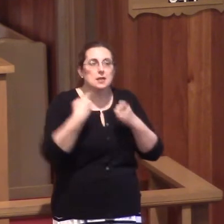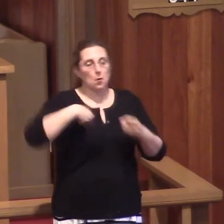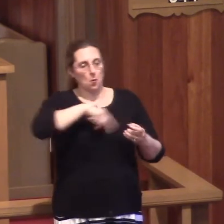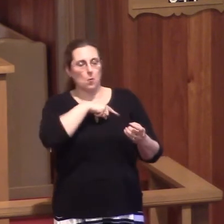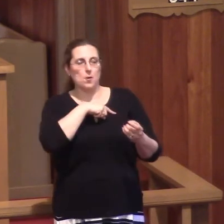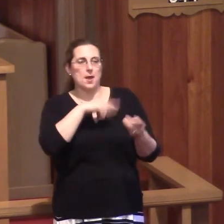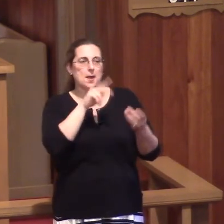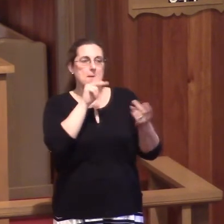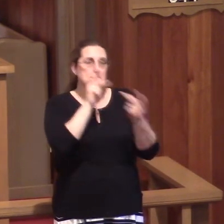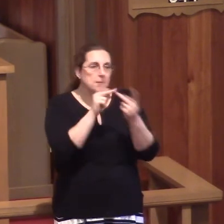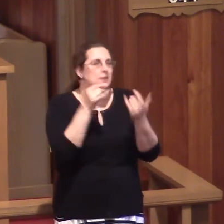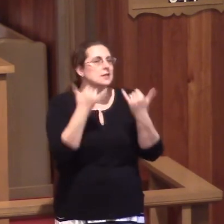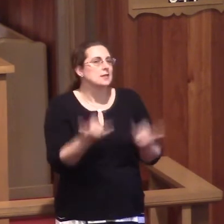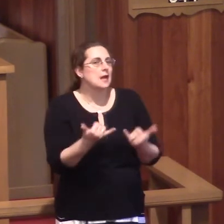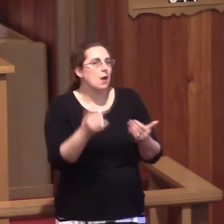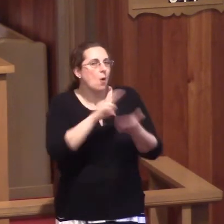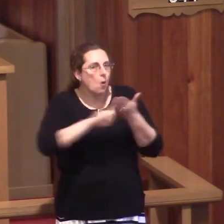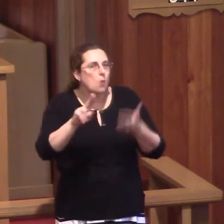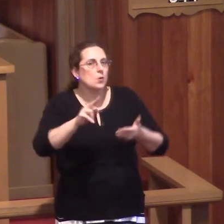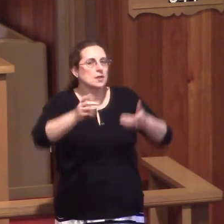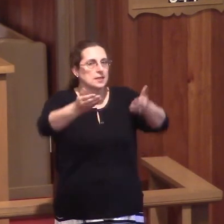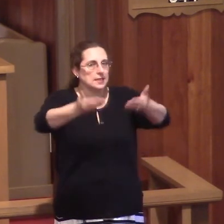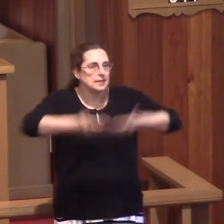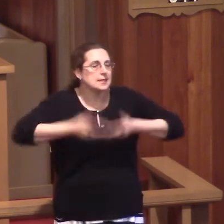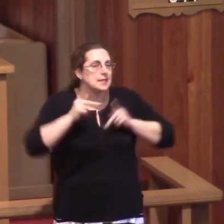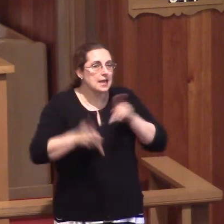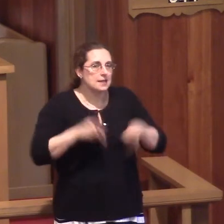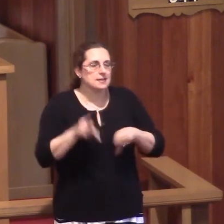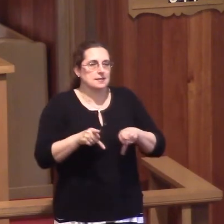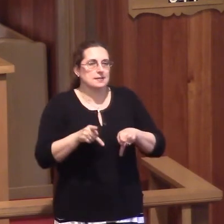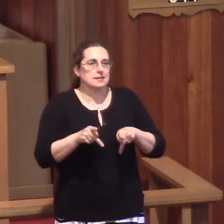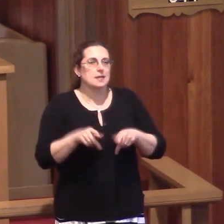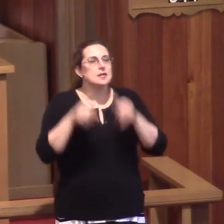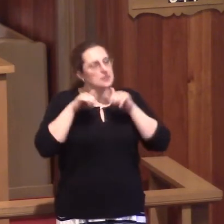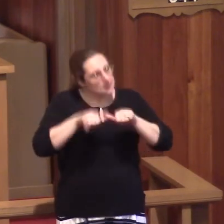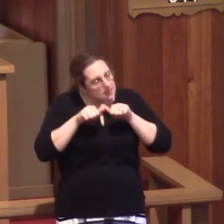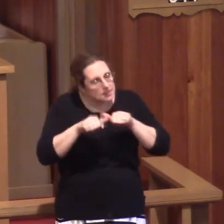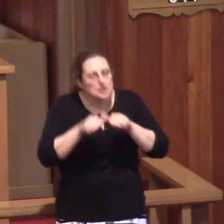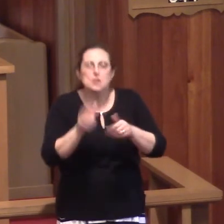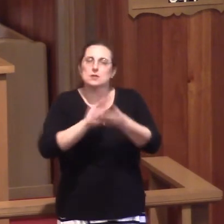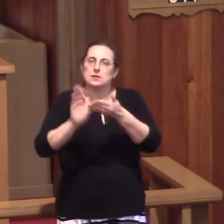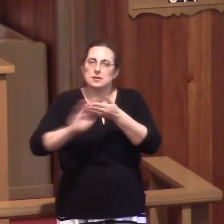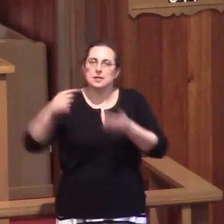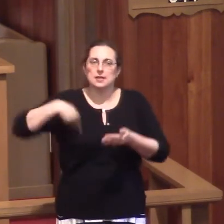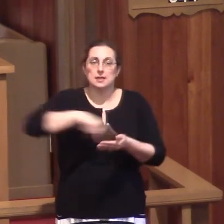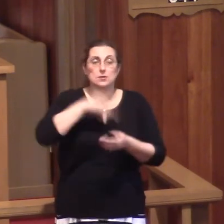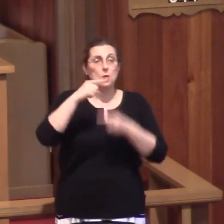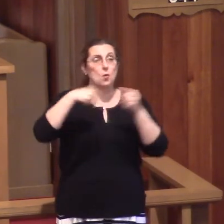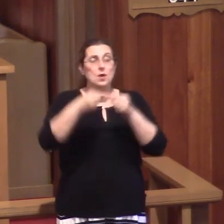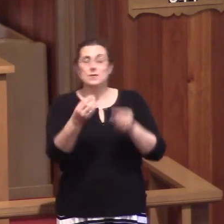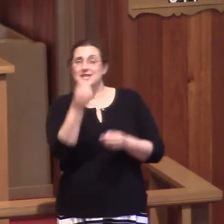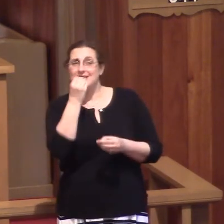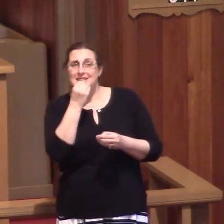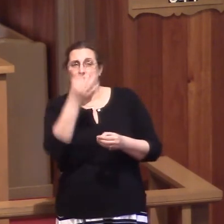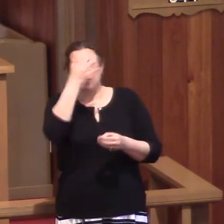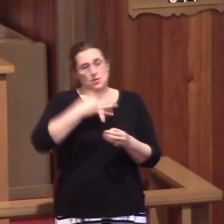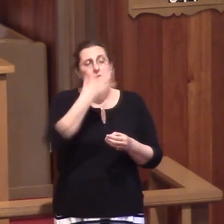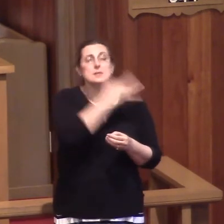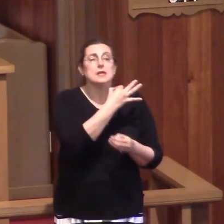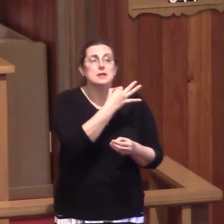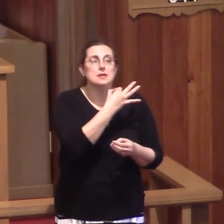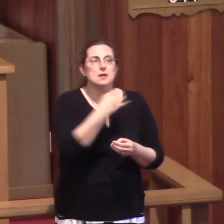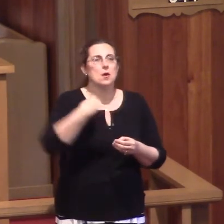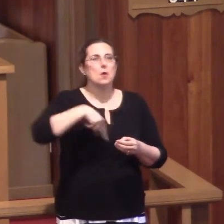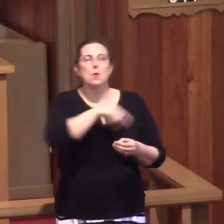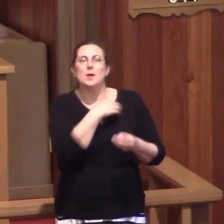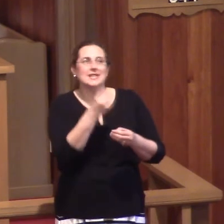and holy guests. He continues to Cleanse us As we partake The Lord's Supper. We partake Of